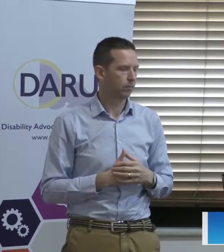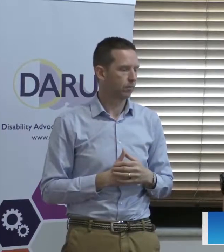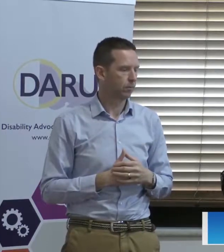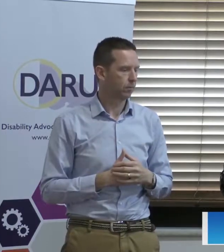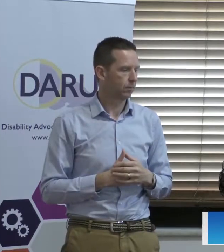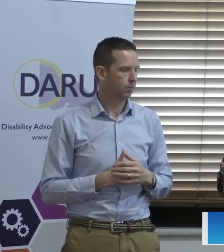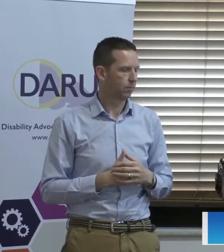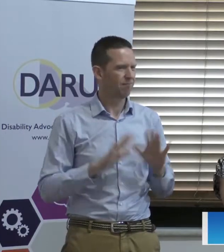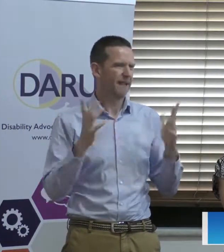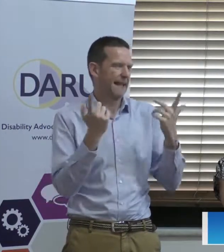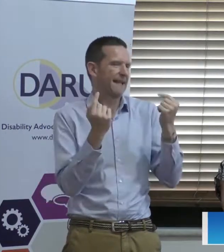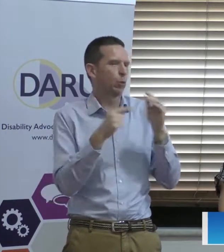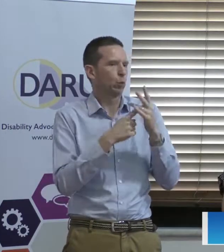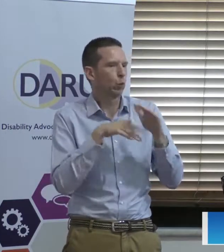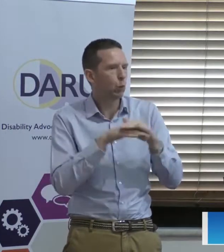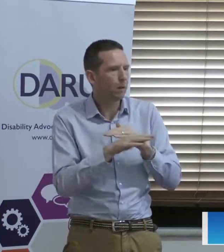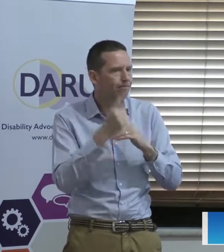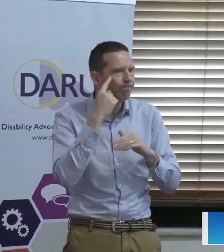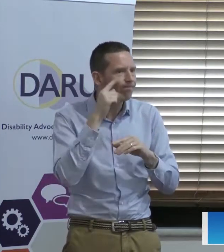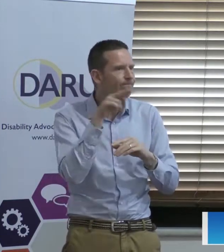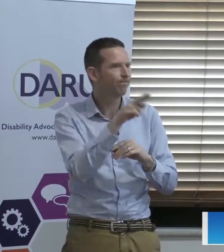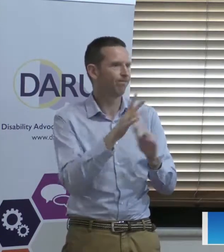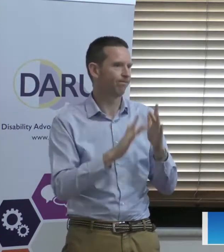yourself. It is pretty easy to navigate.